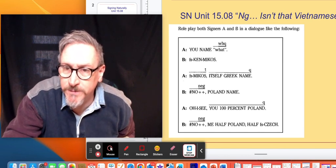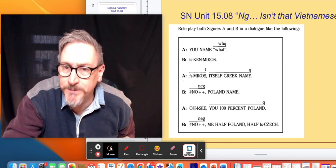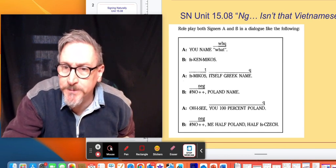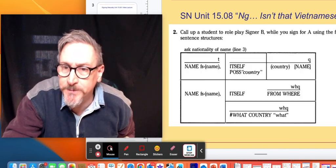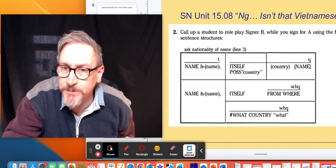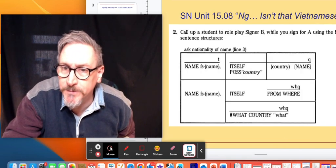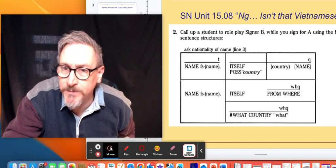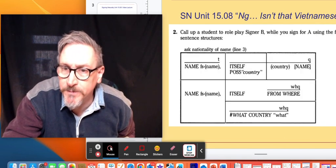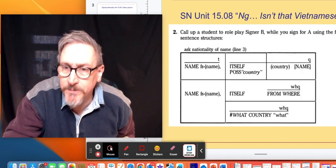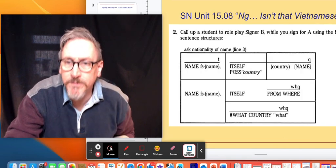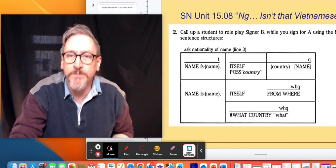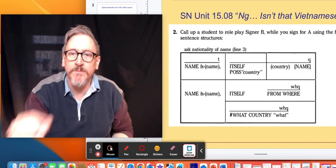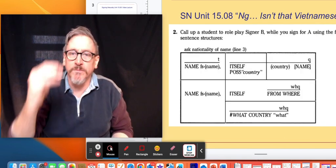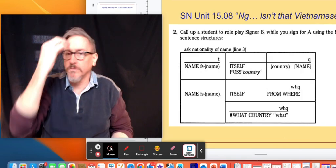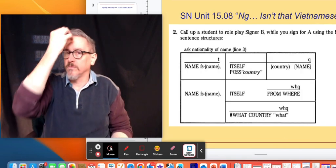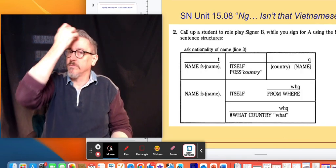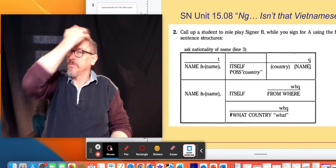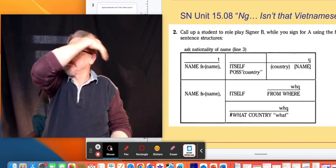are.